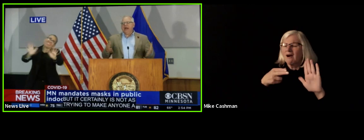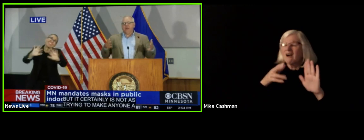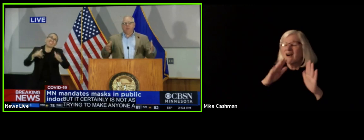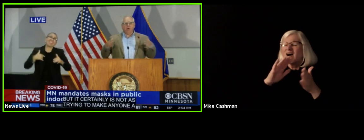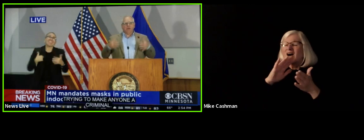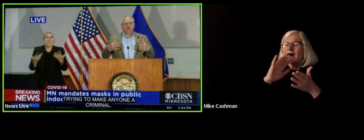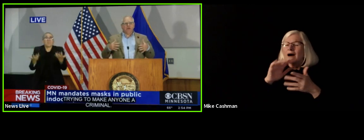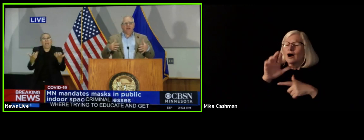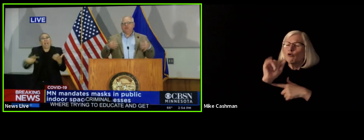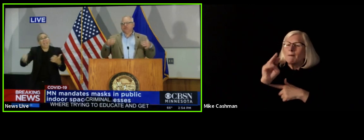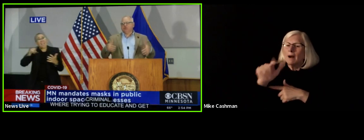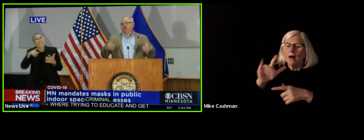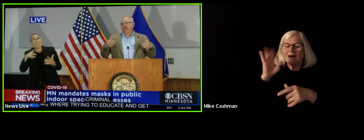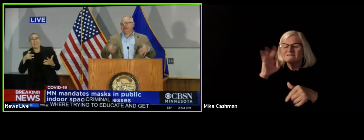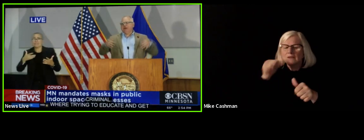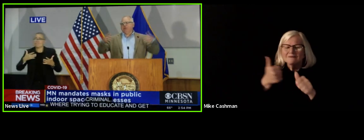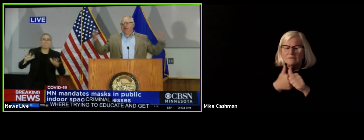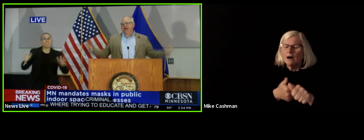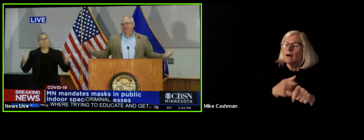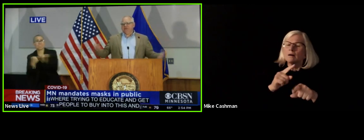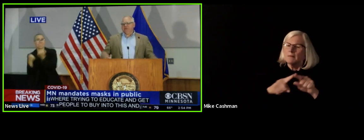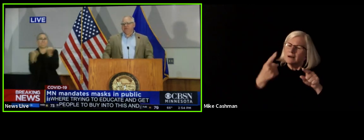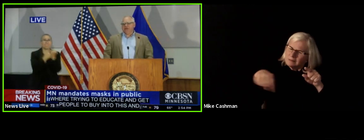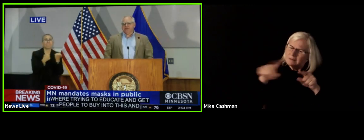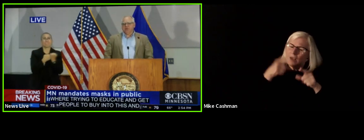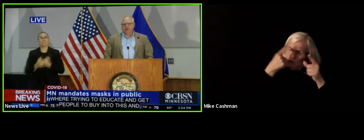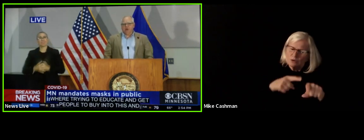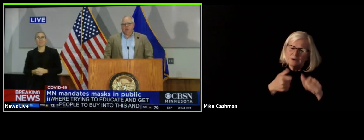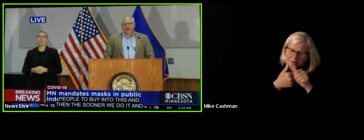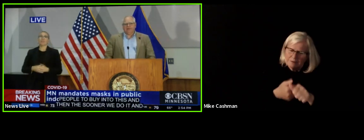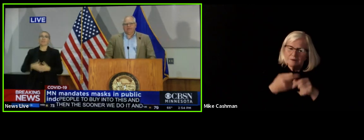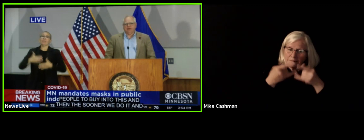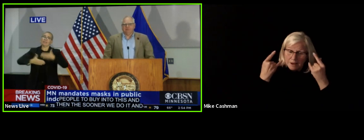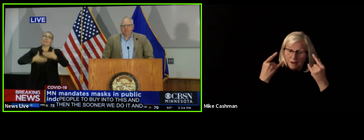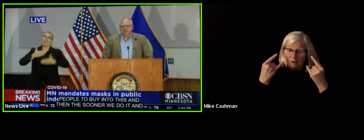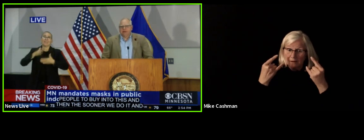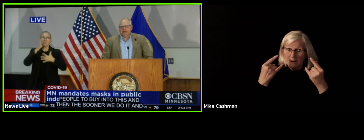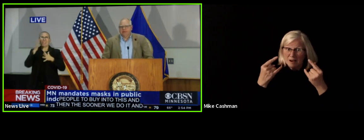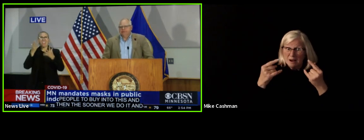and the more we do it, the sooner we get done with a lot of these other things that we don't want to have